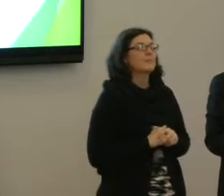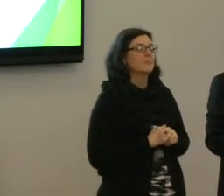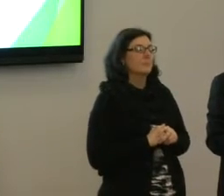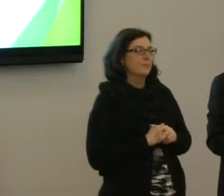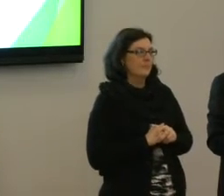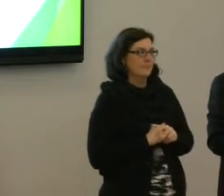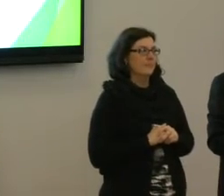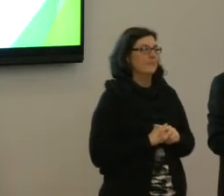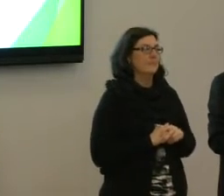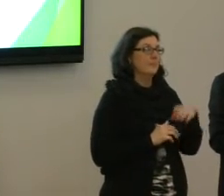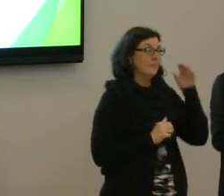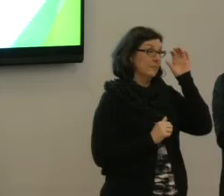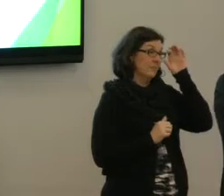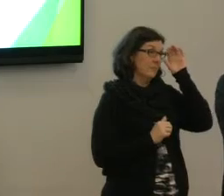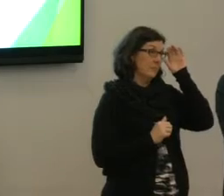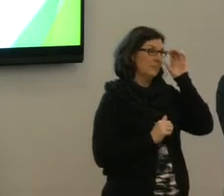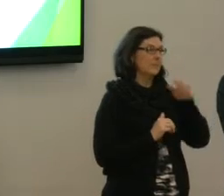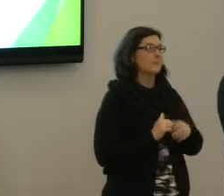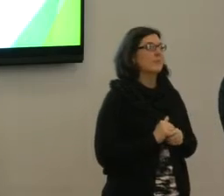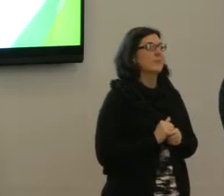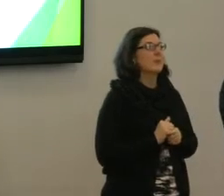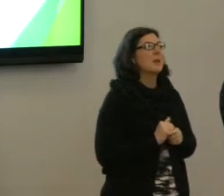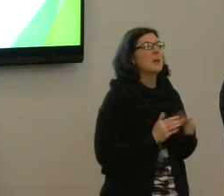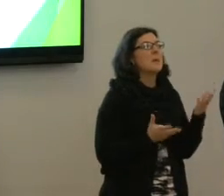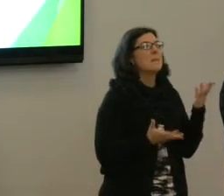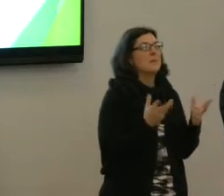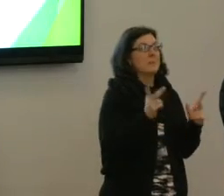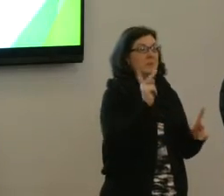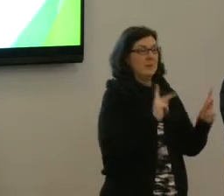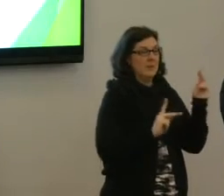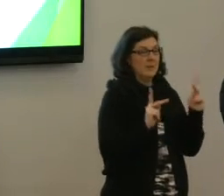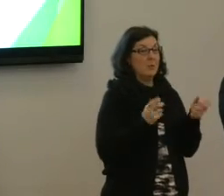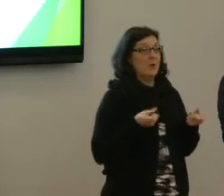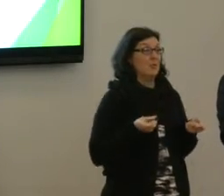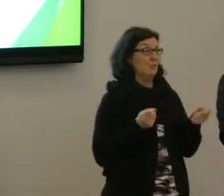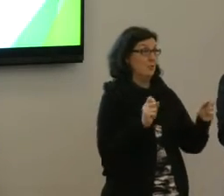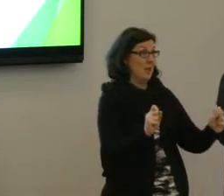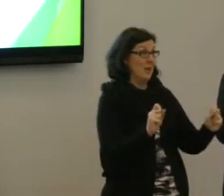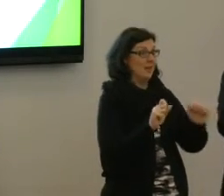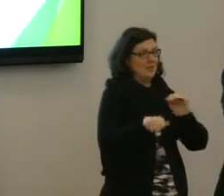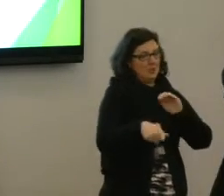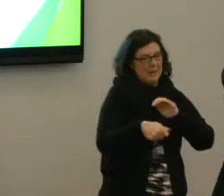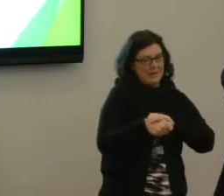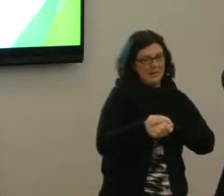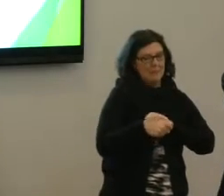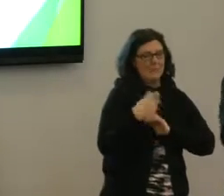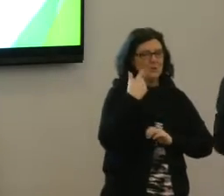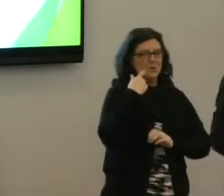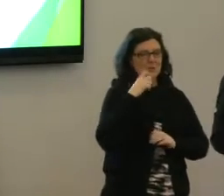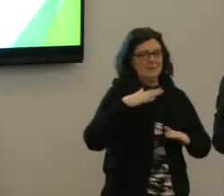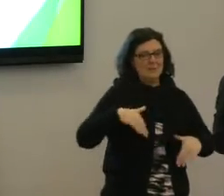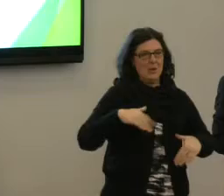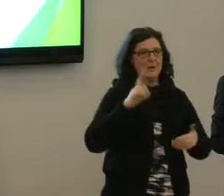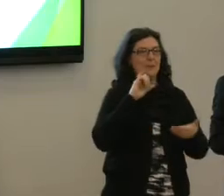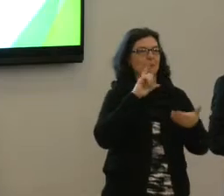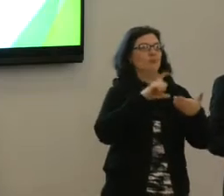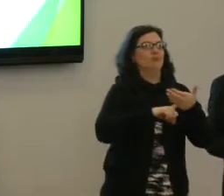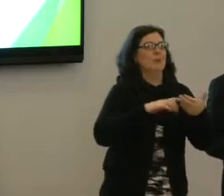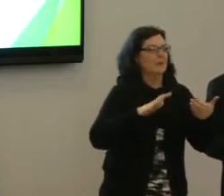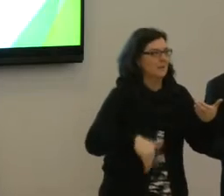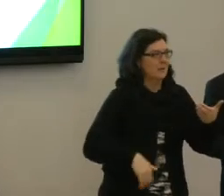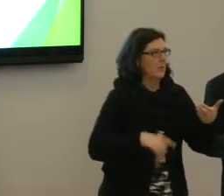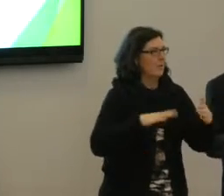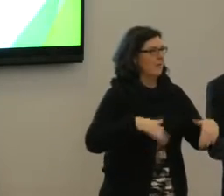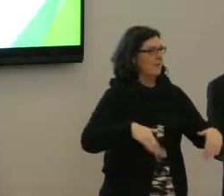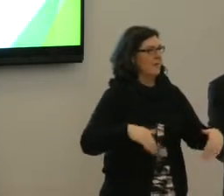the strategies are just hidden in plain sight. We just haven't thought about it. We just haven't named them and thought about what we need to